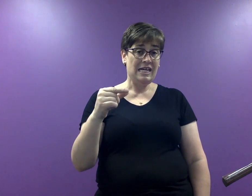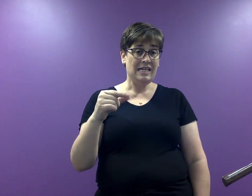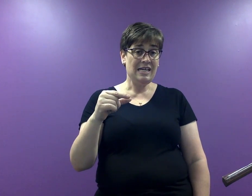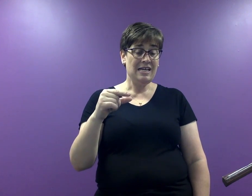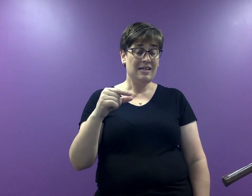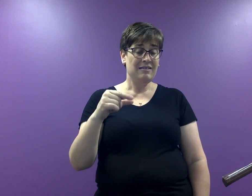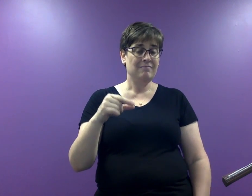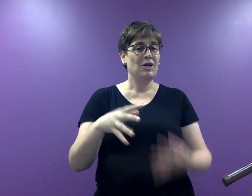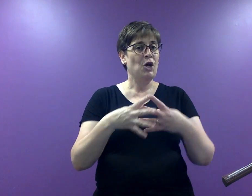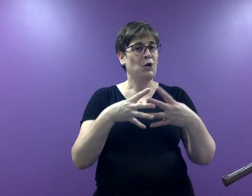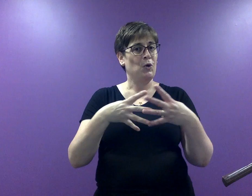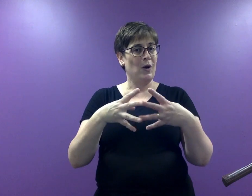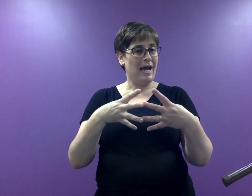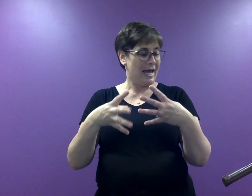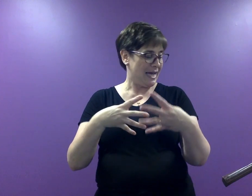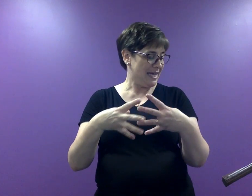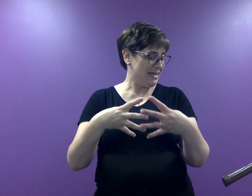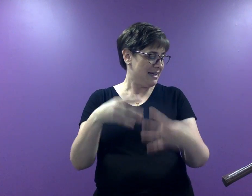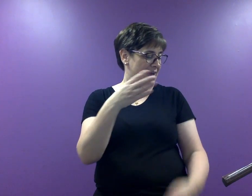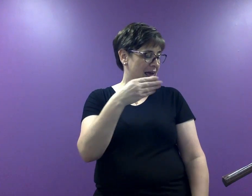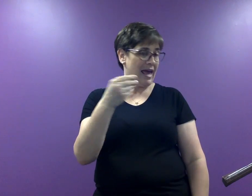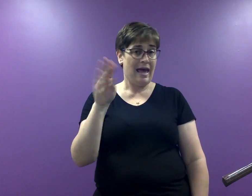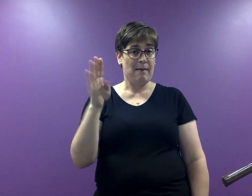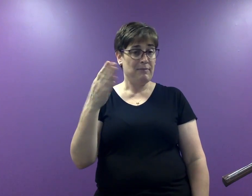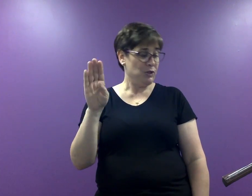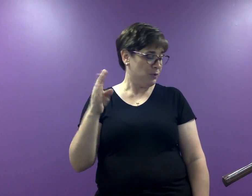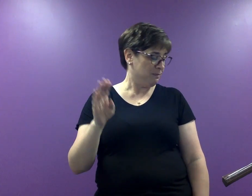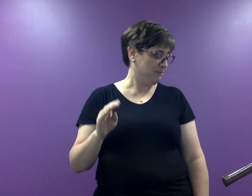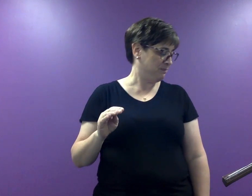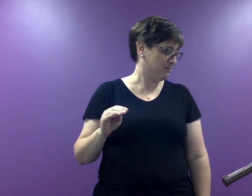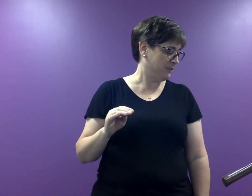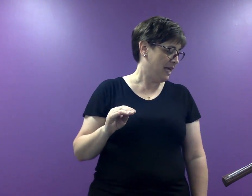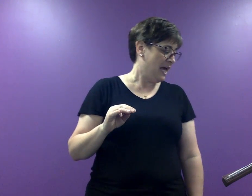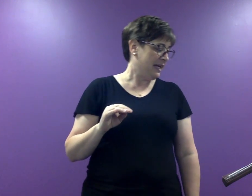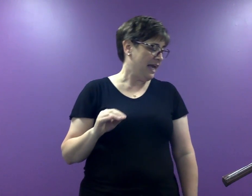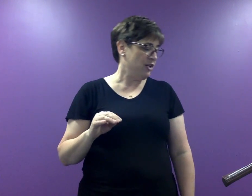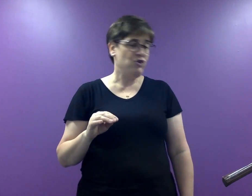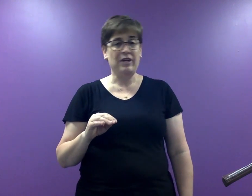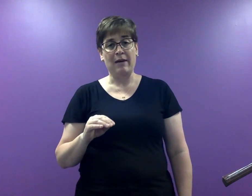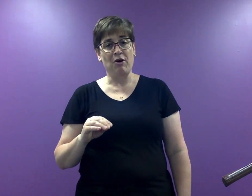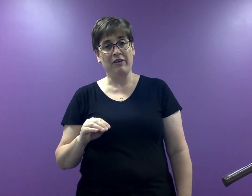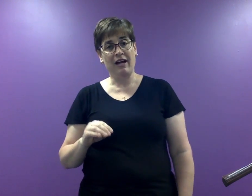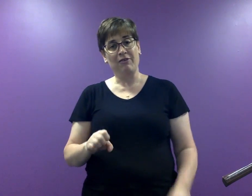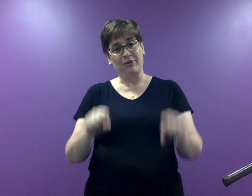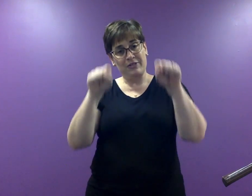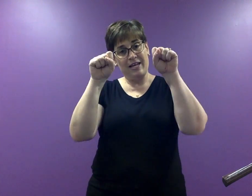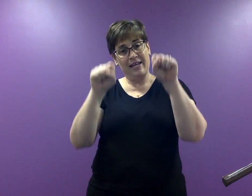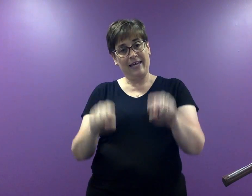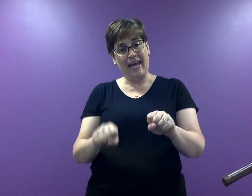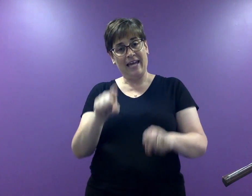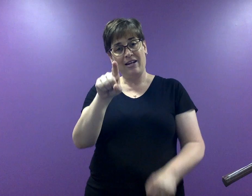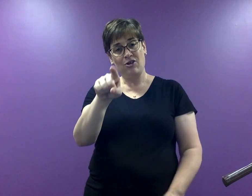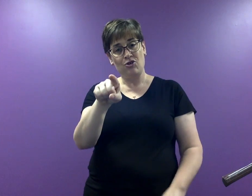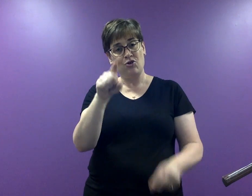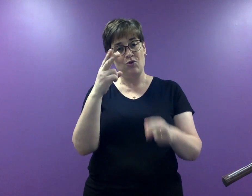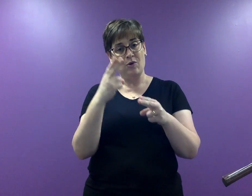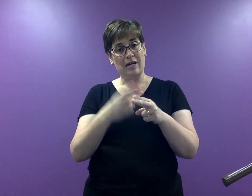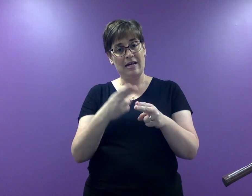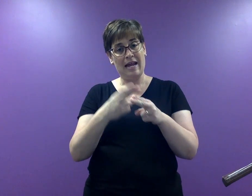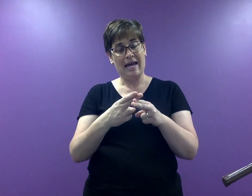green, gray, and blue. Can you name all the colors? Can you